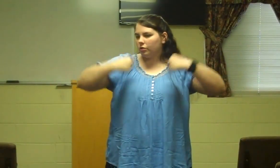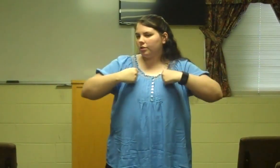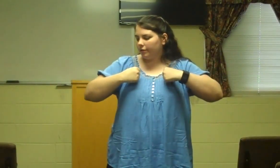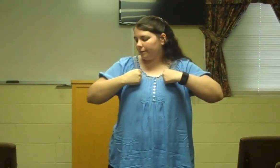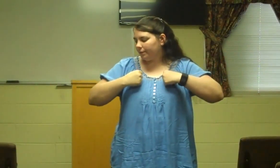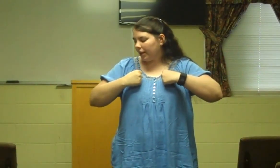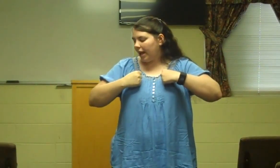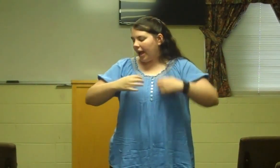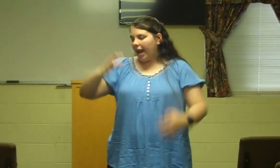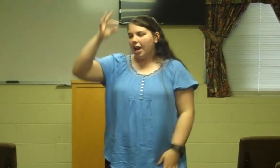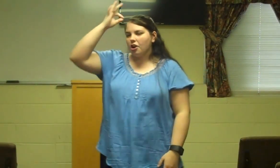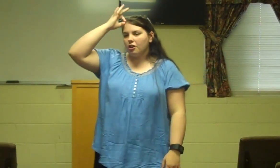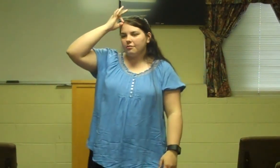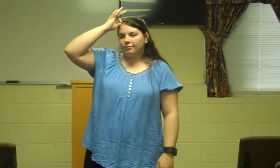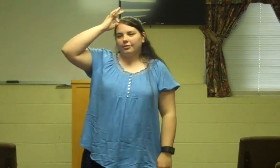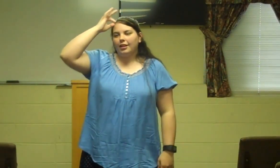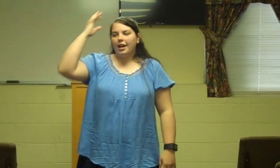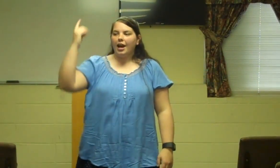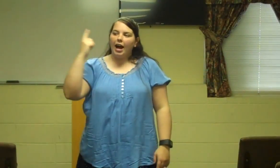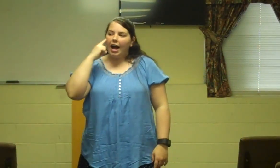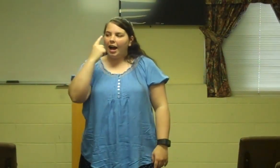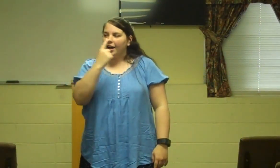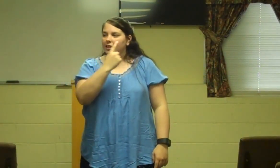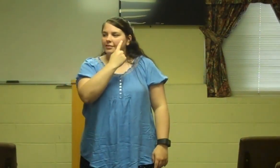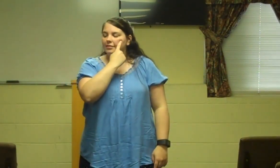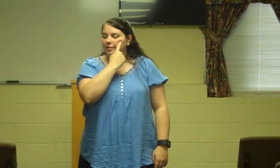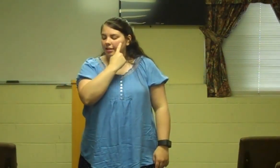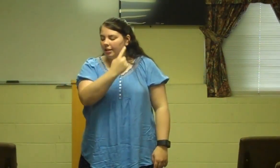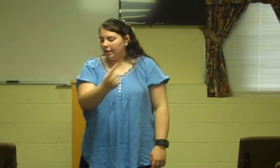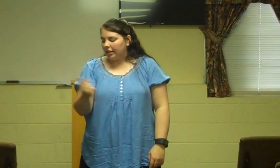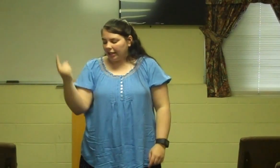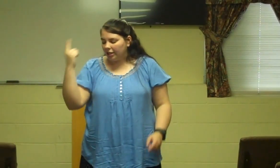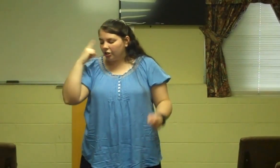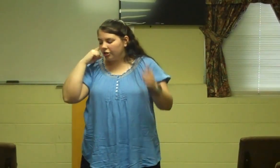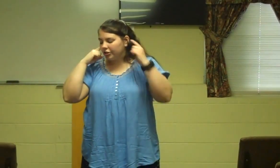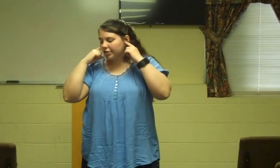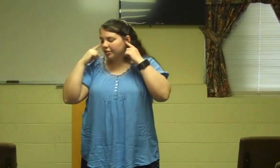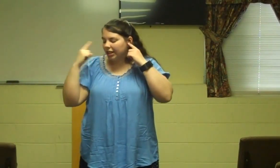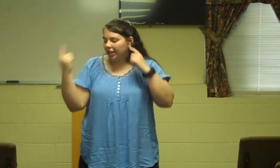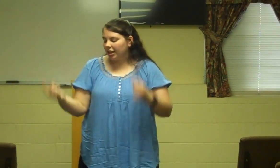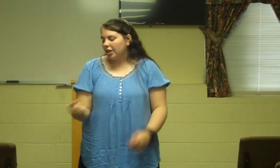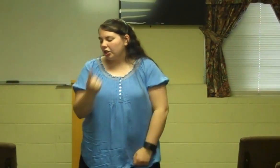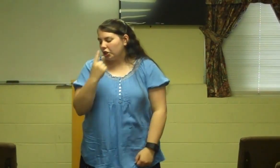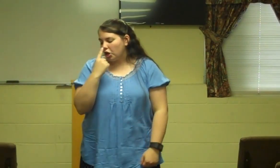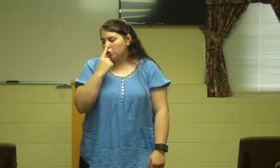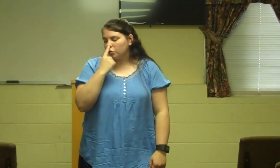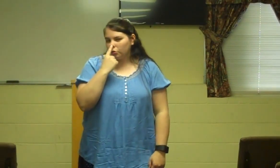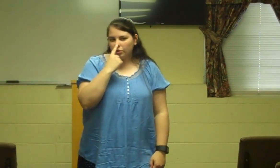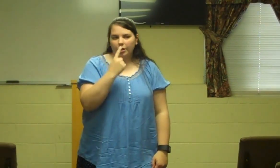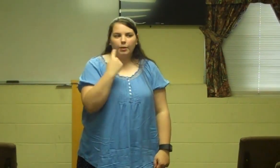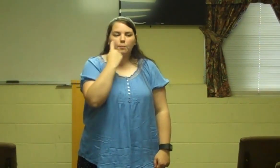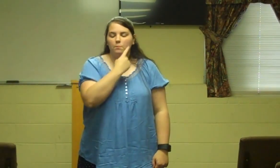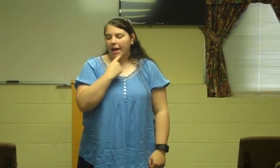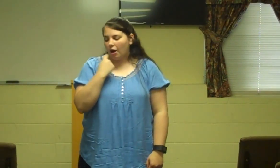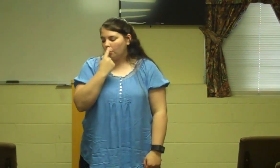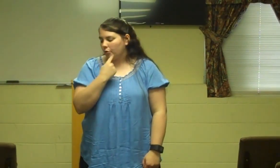coat, hair, eyes, ears, nose,